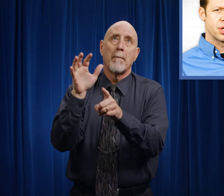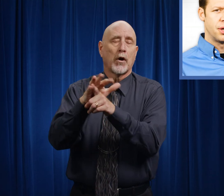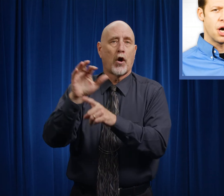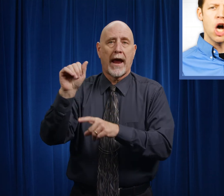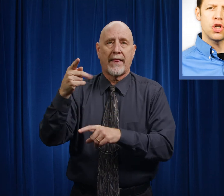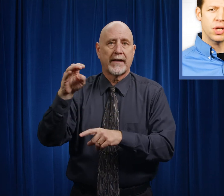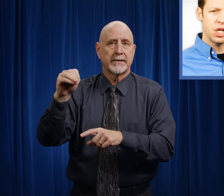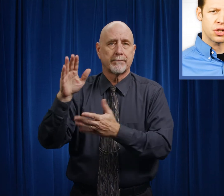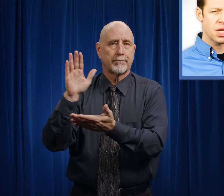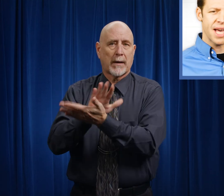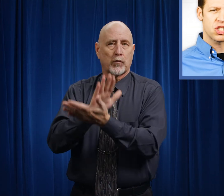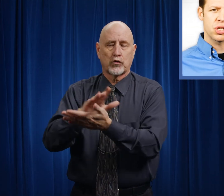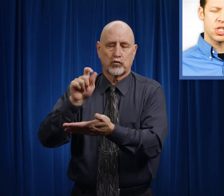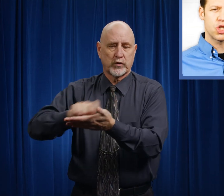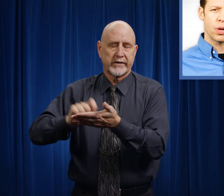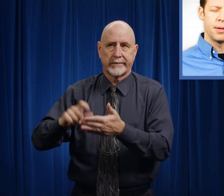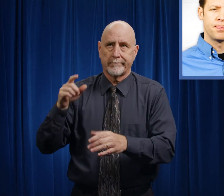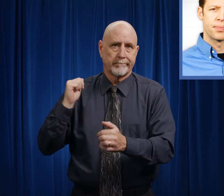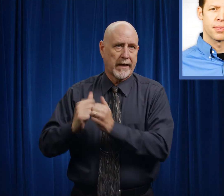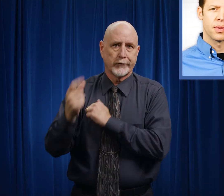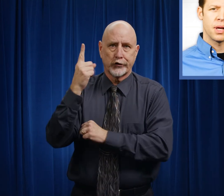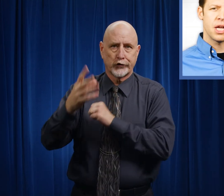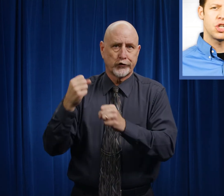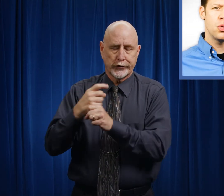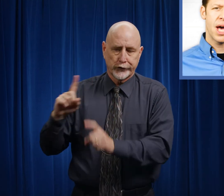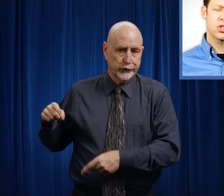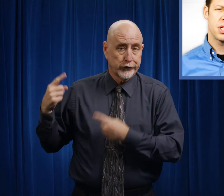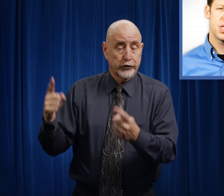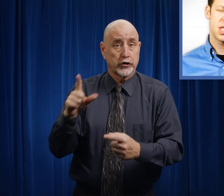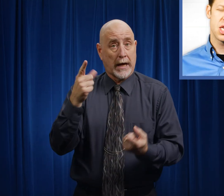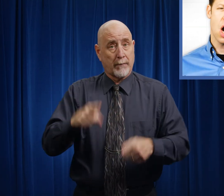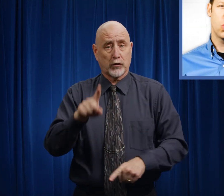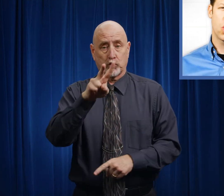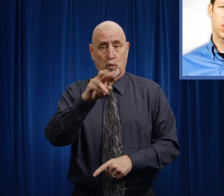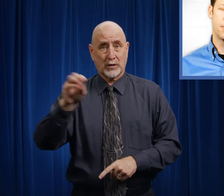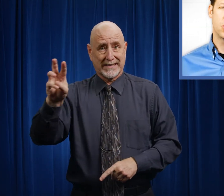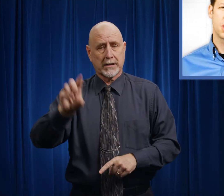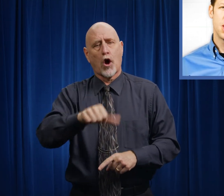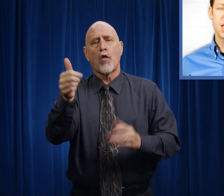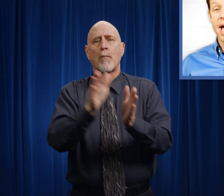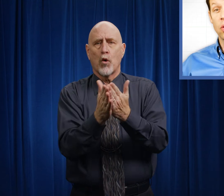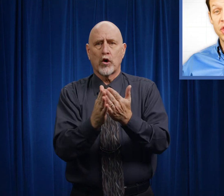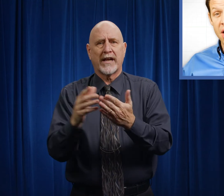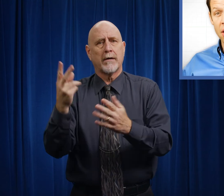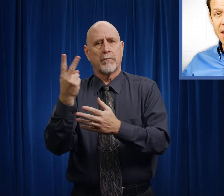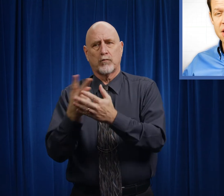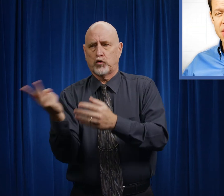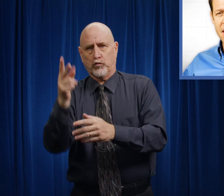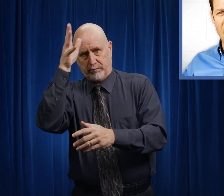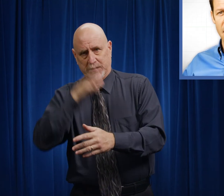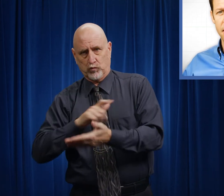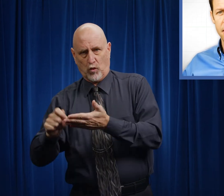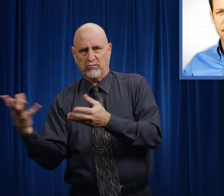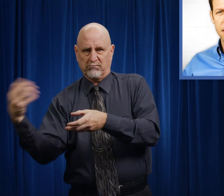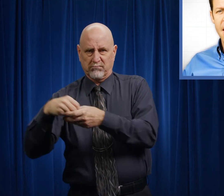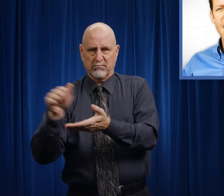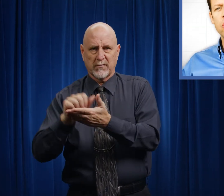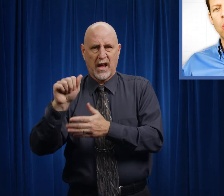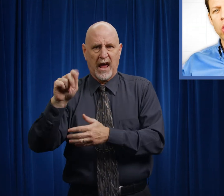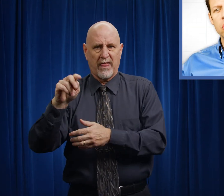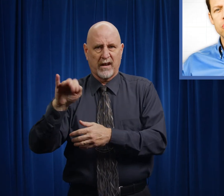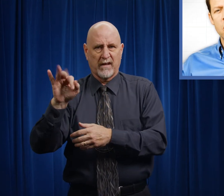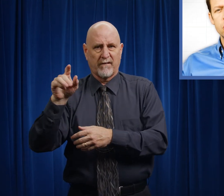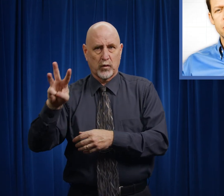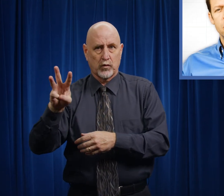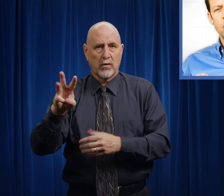the last 100 years, the last century. In 2006, he co-wrote a book titled There Is a God: How